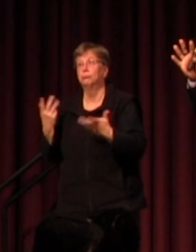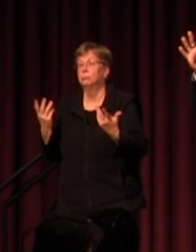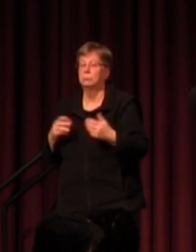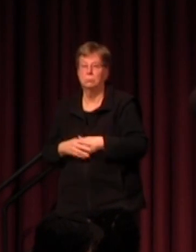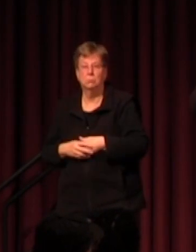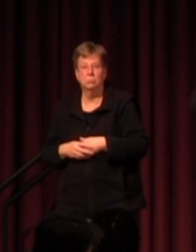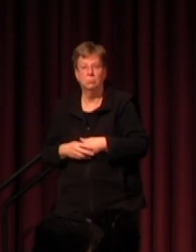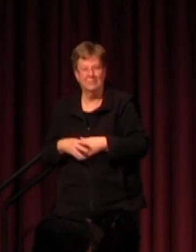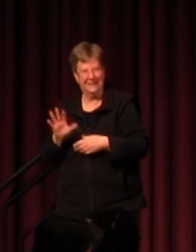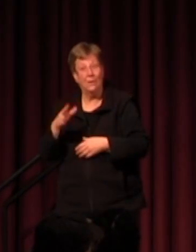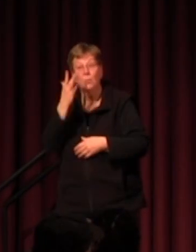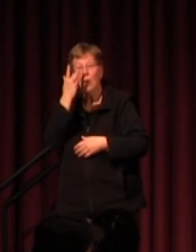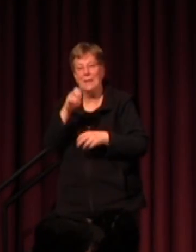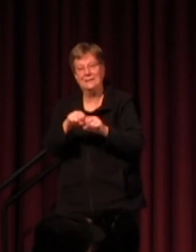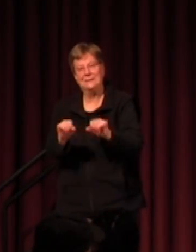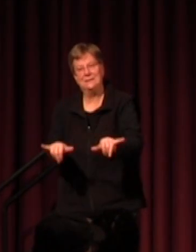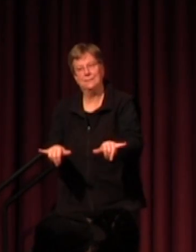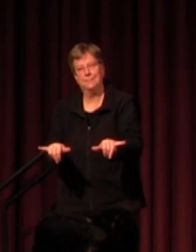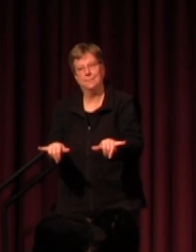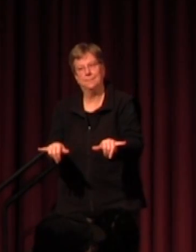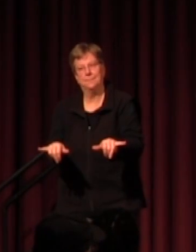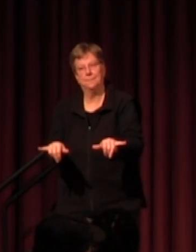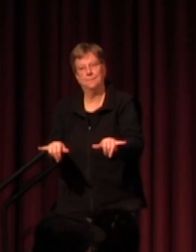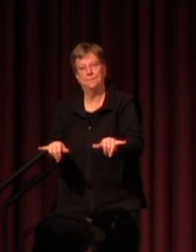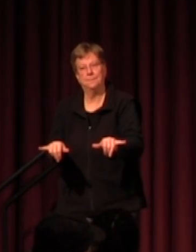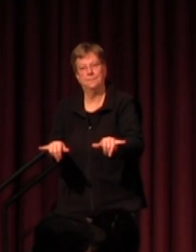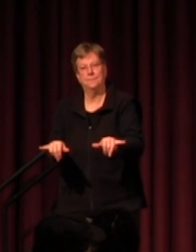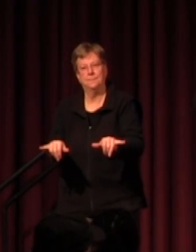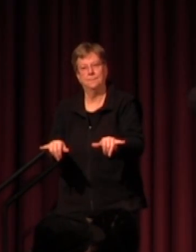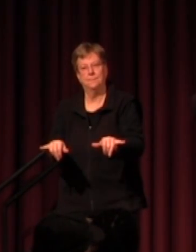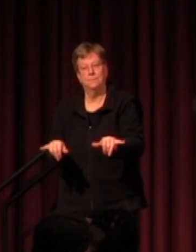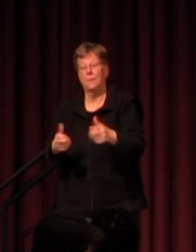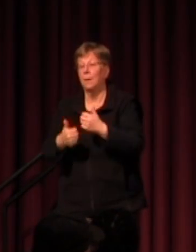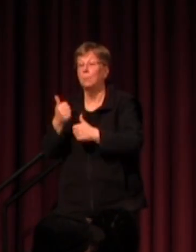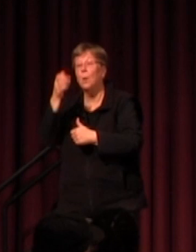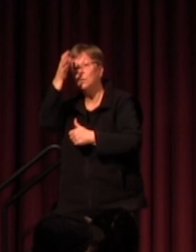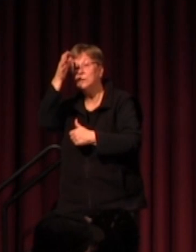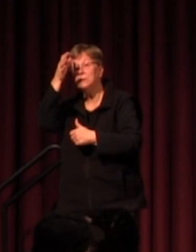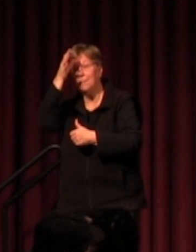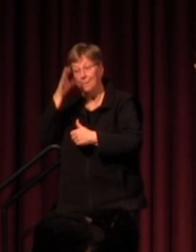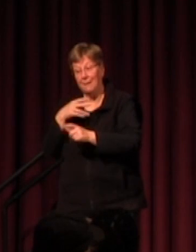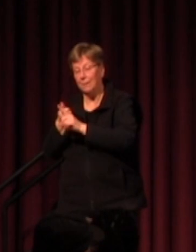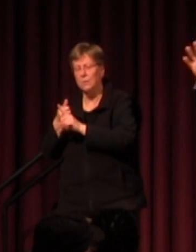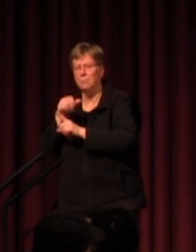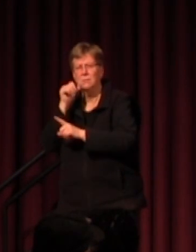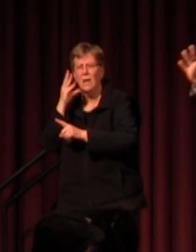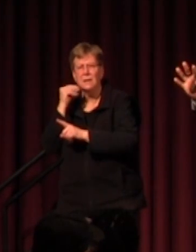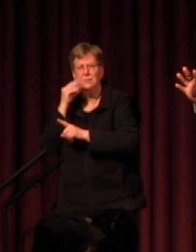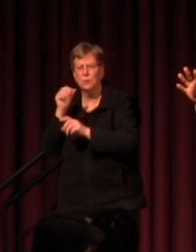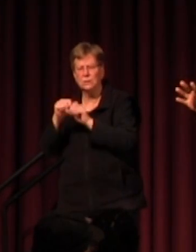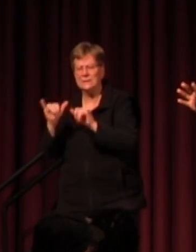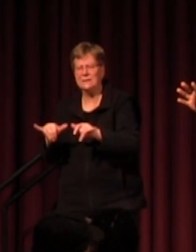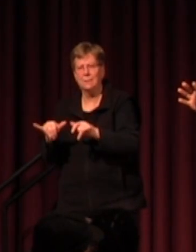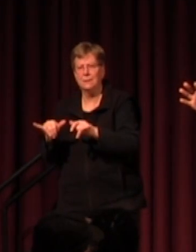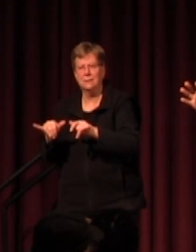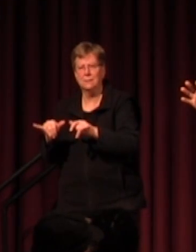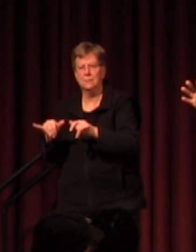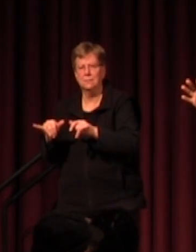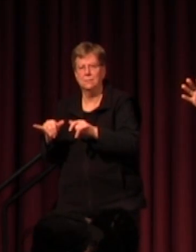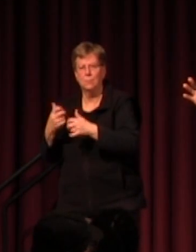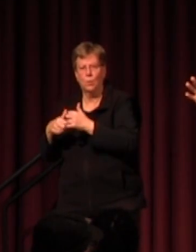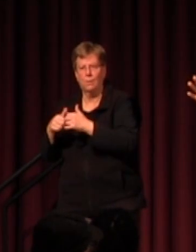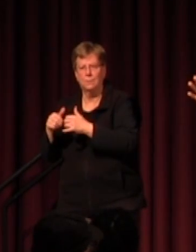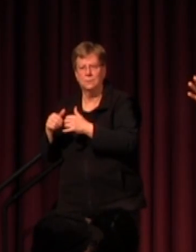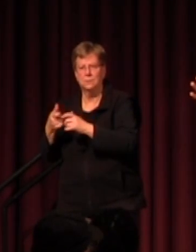There are systemic disparities that, because most men don't experience them, they are completely invisible to us.